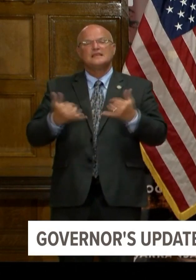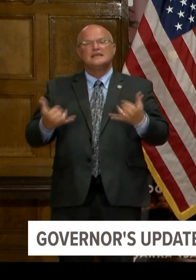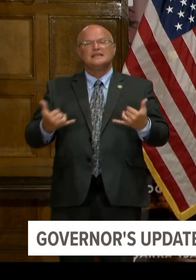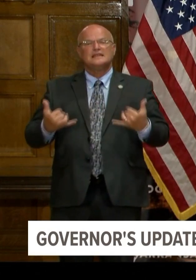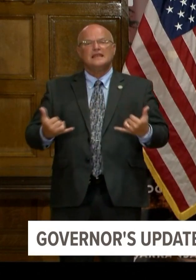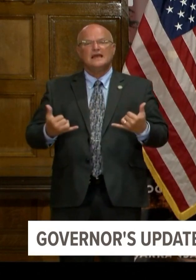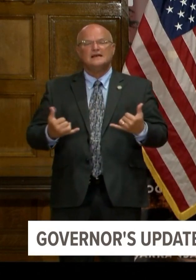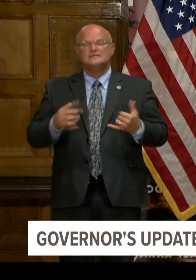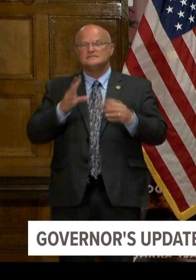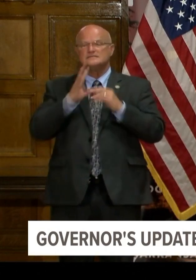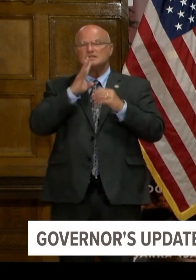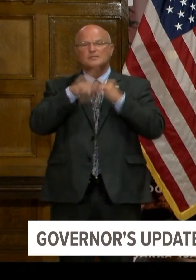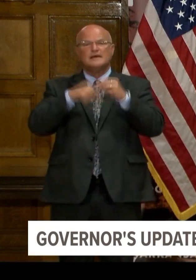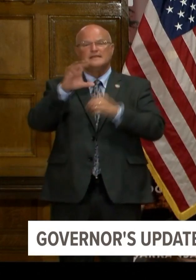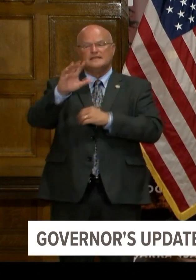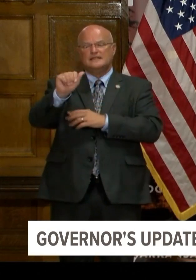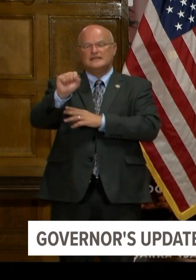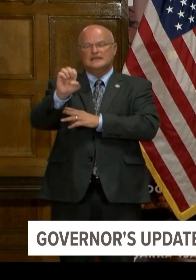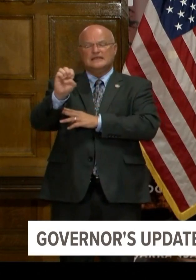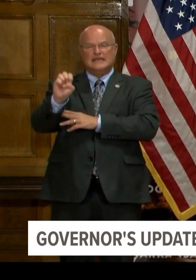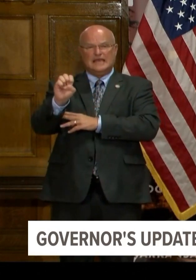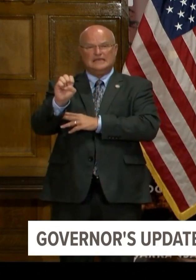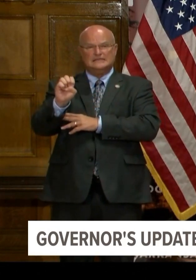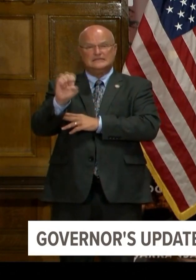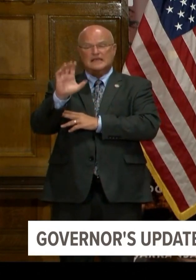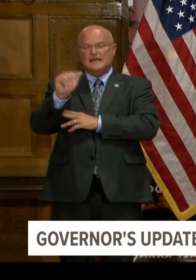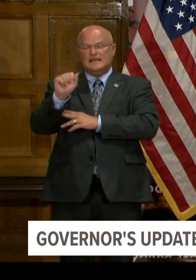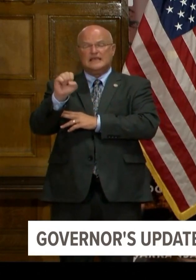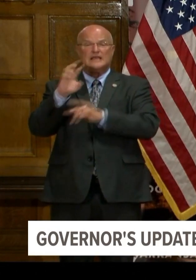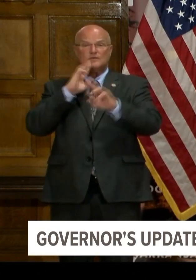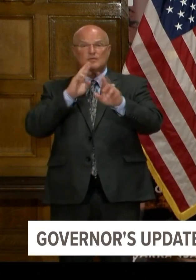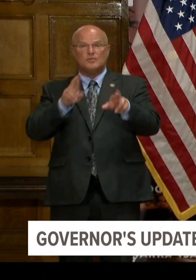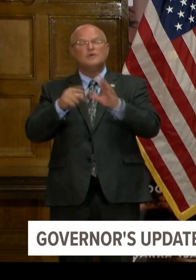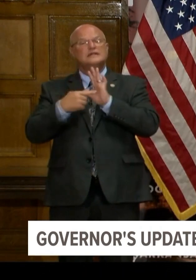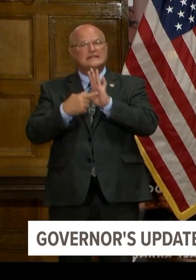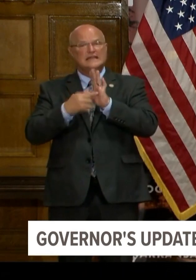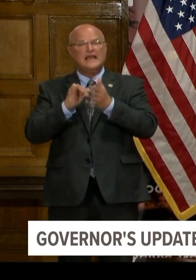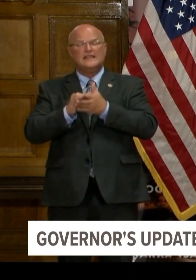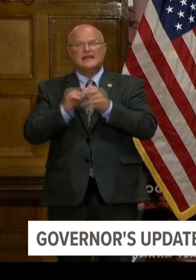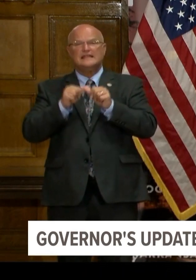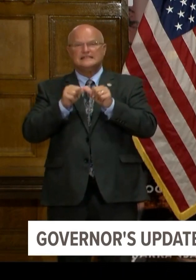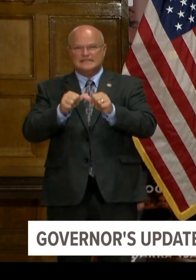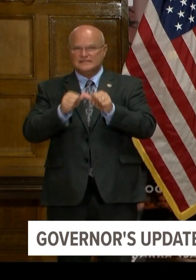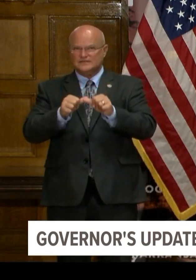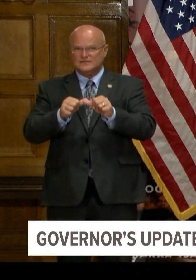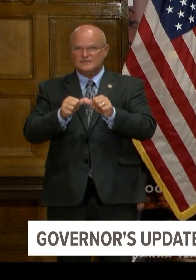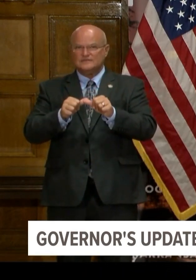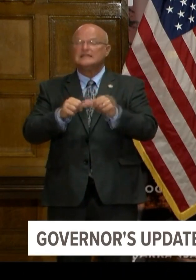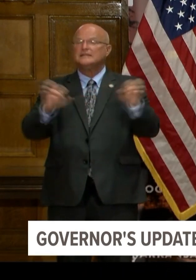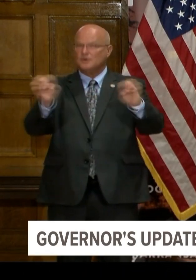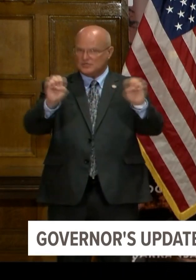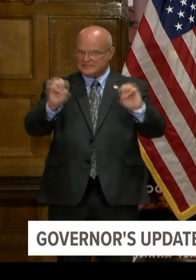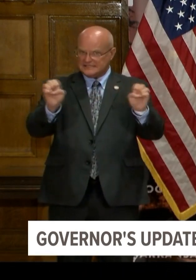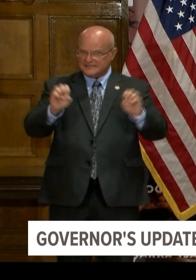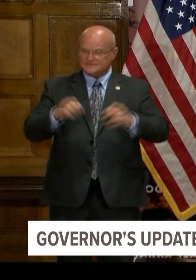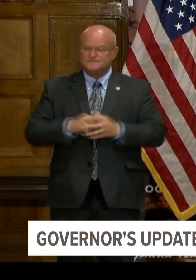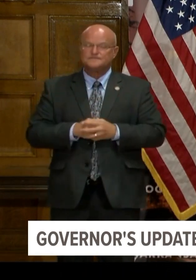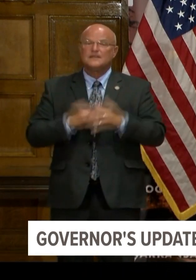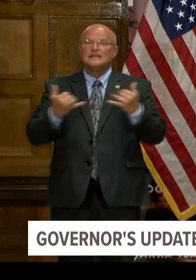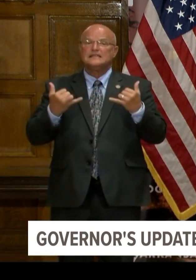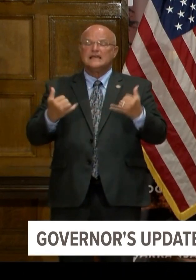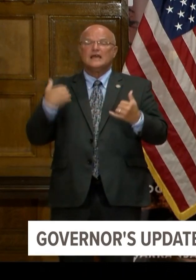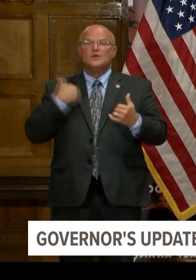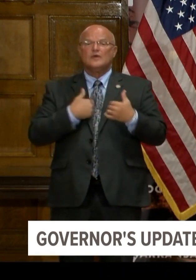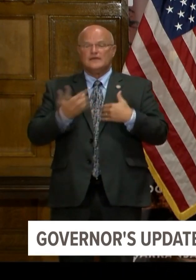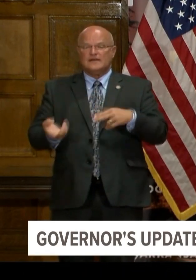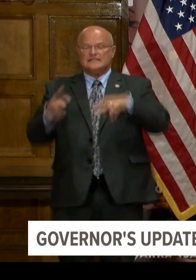to the case report, and I think the case report today does indicate we continue to be in an emergency. Today we